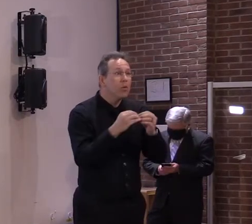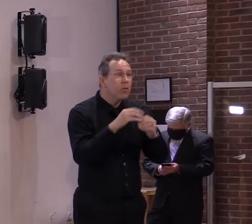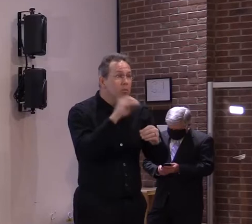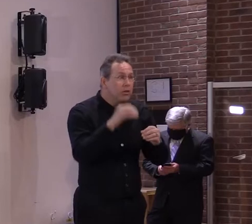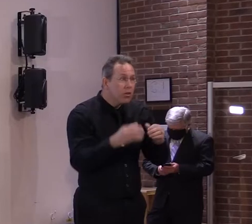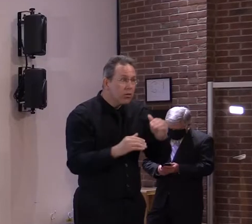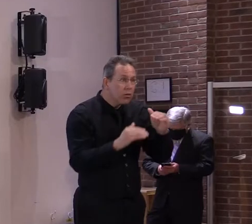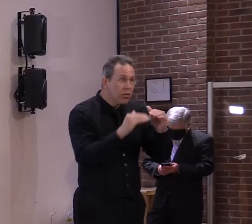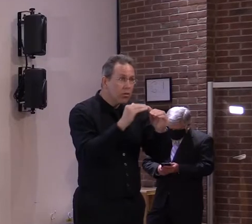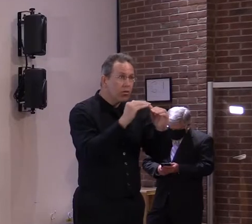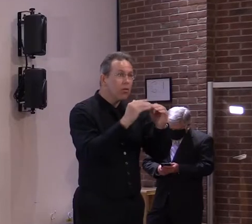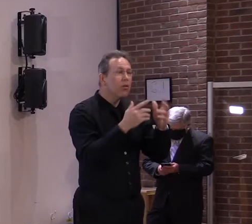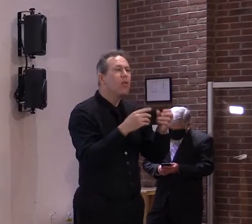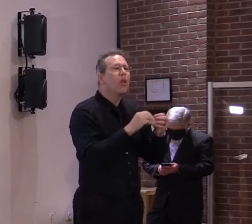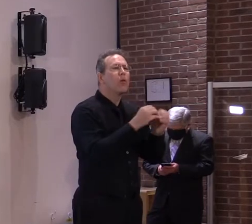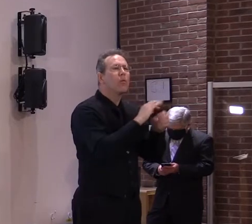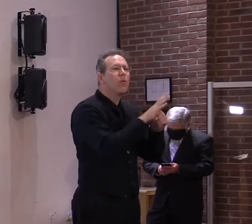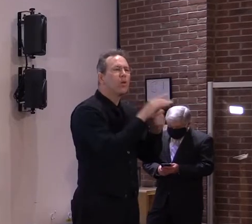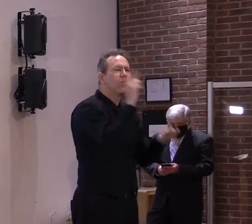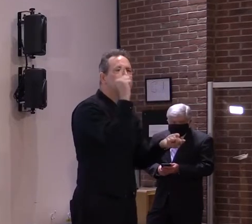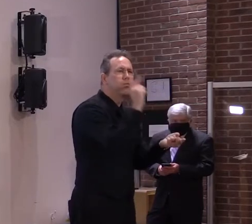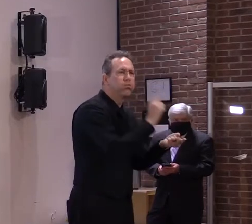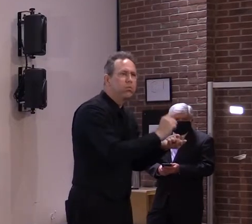Did you want? Thank you.